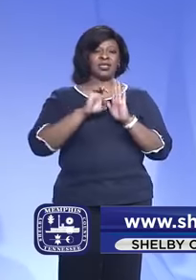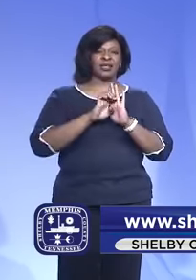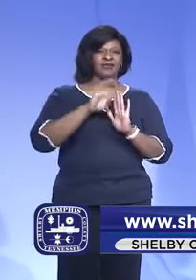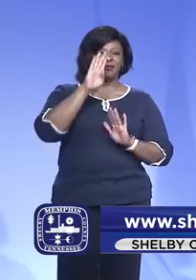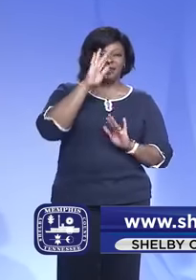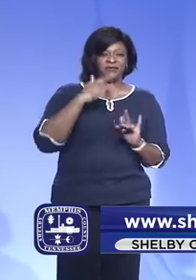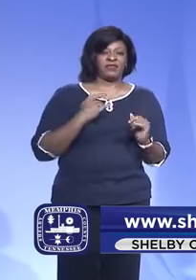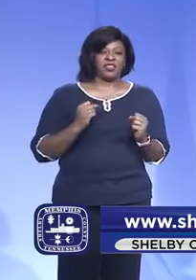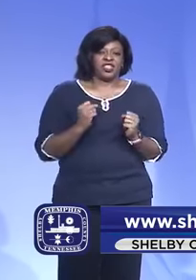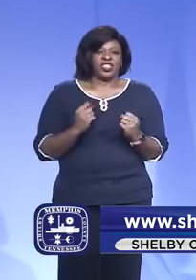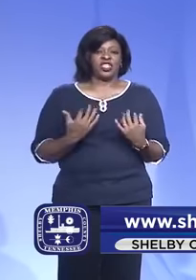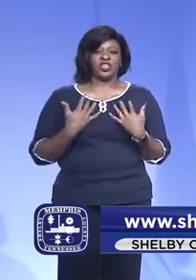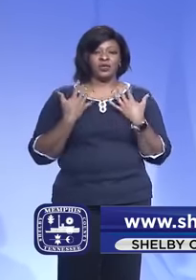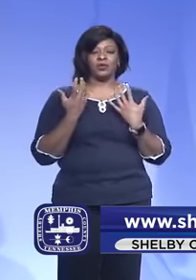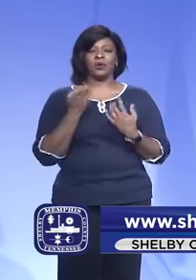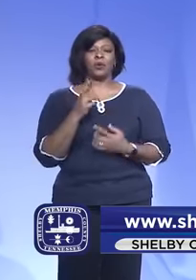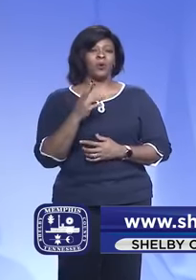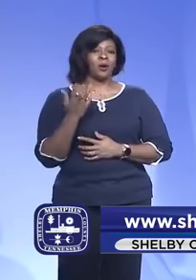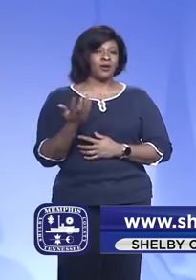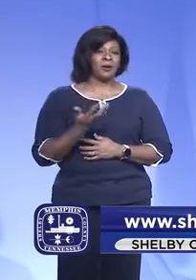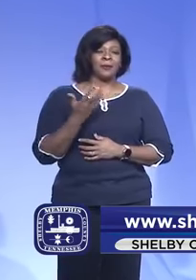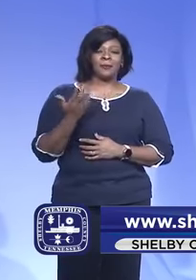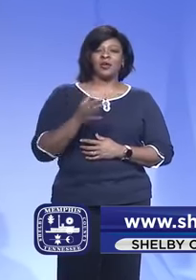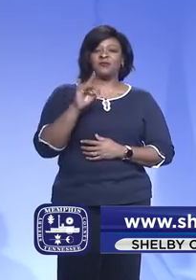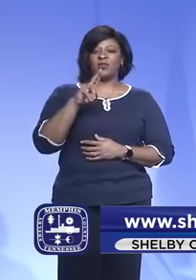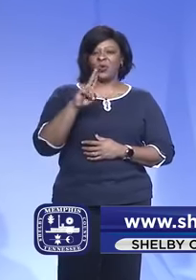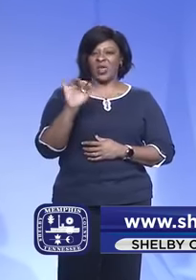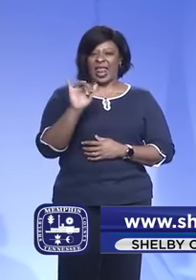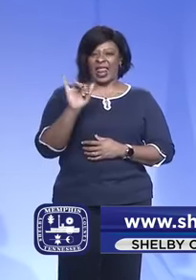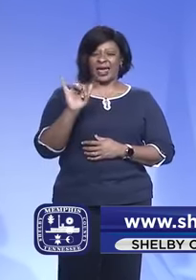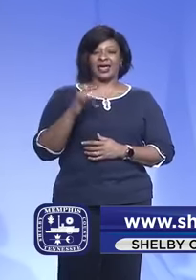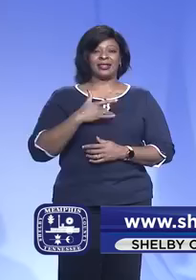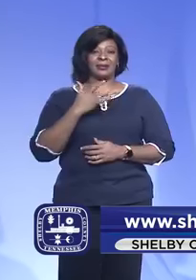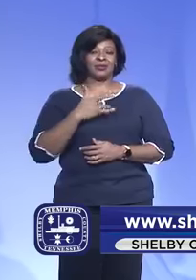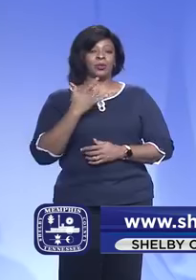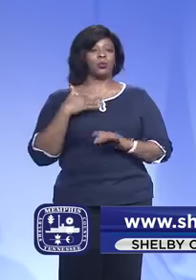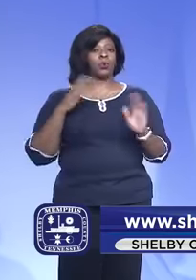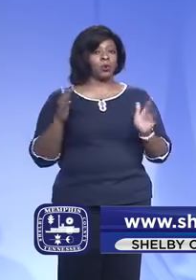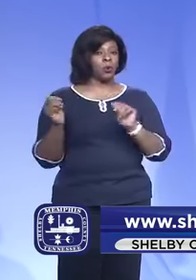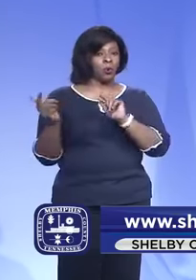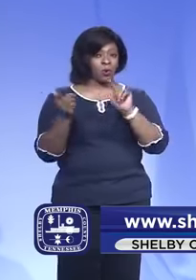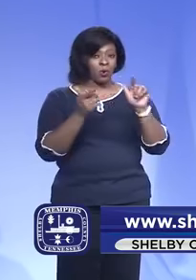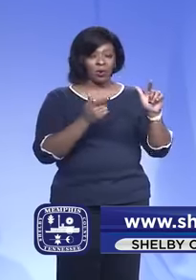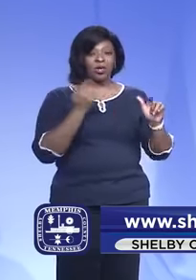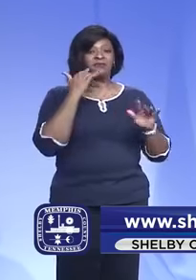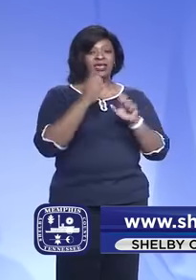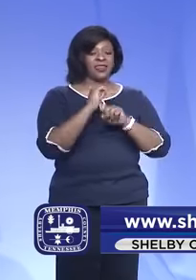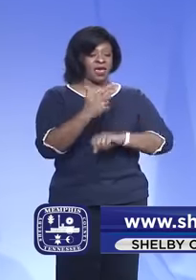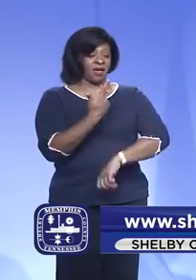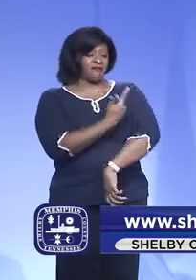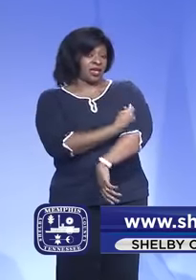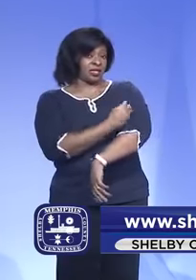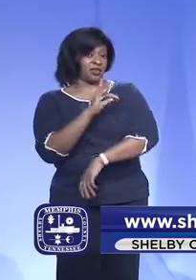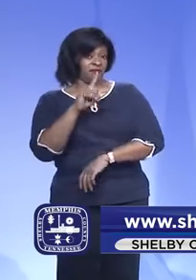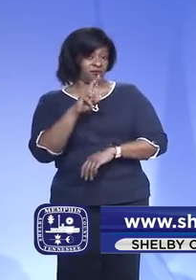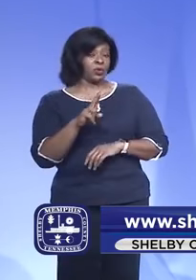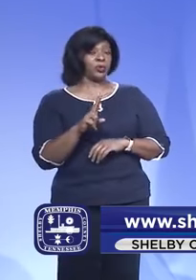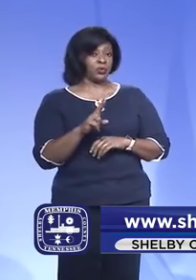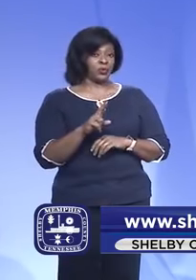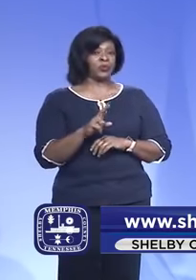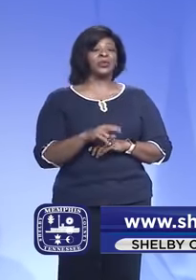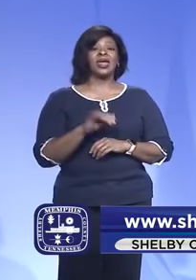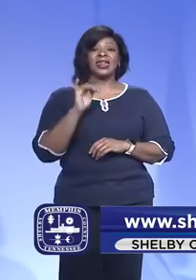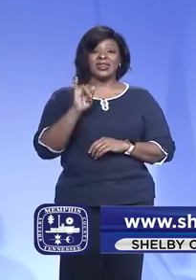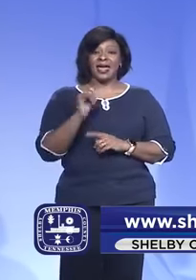fever, chills, and flu-like symptoms. So we encourage you to get vaccinated. And so on